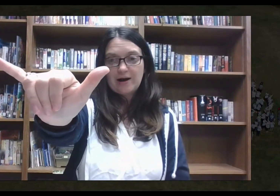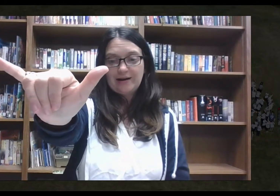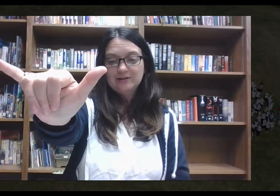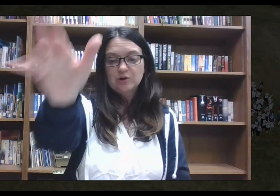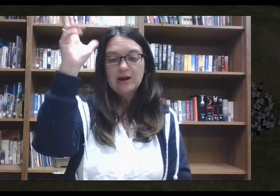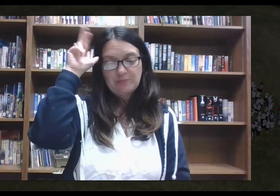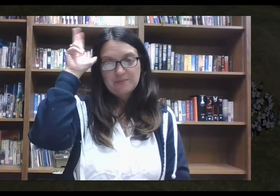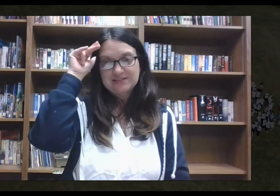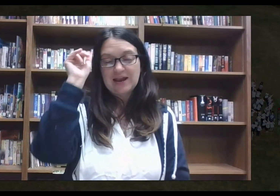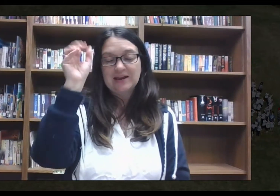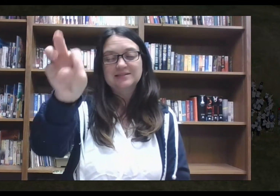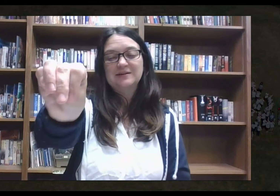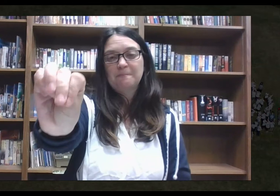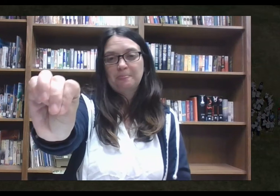M-A-Y. Try it with me,